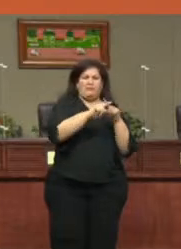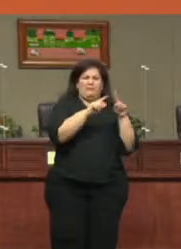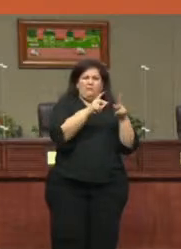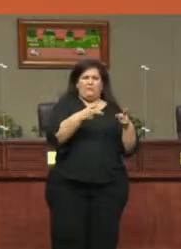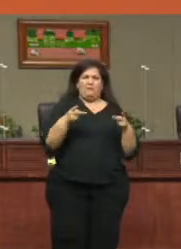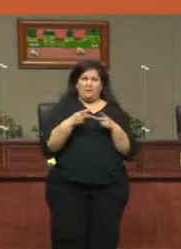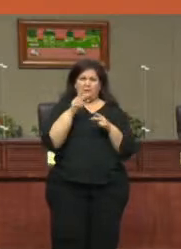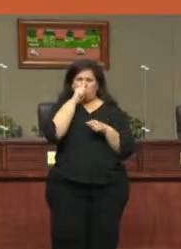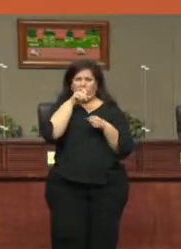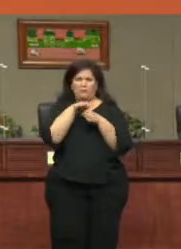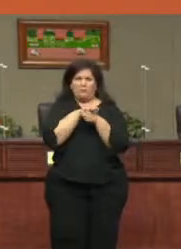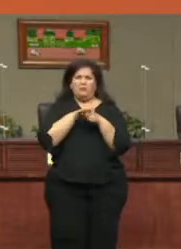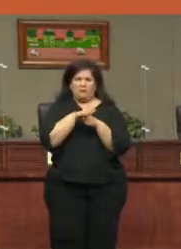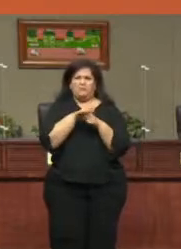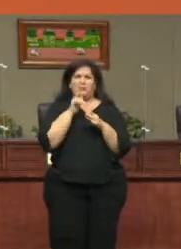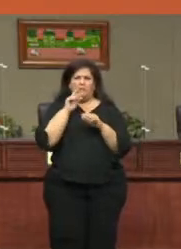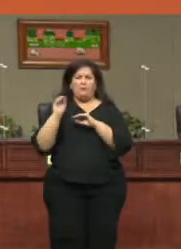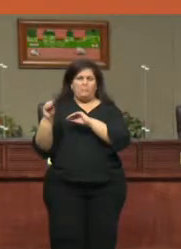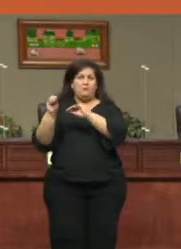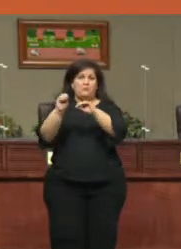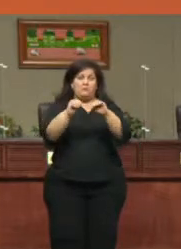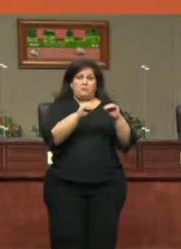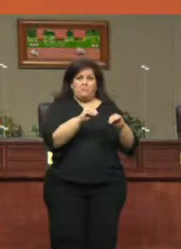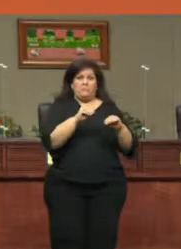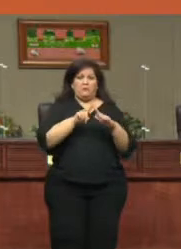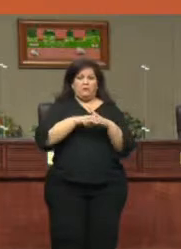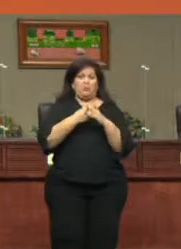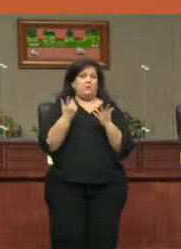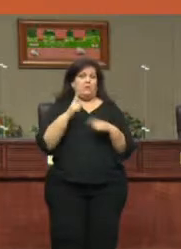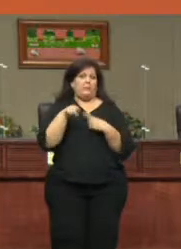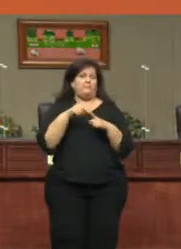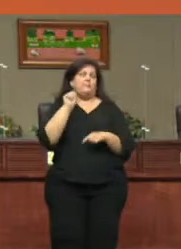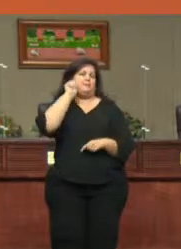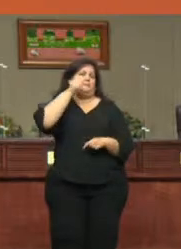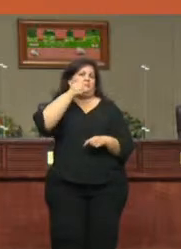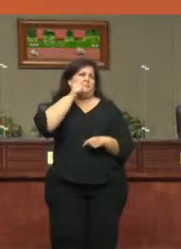the coming days. Starting tomorrow,